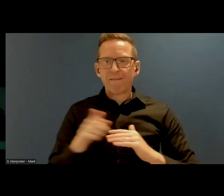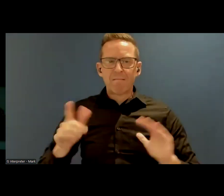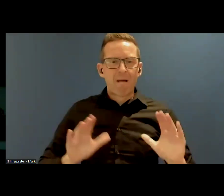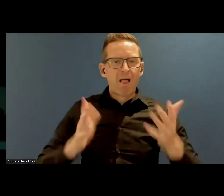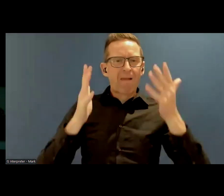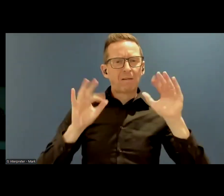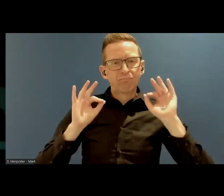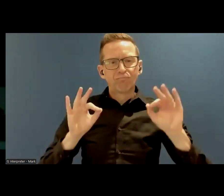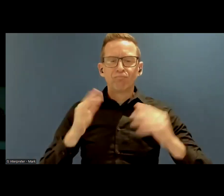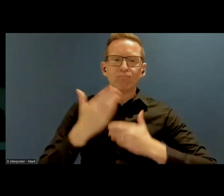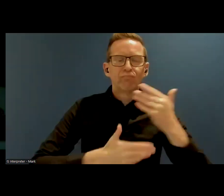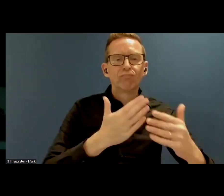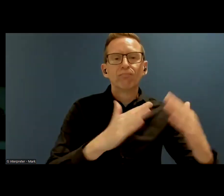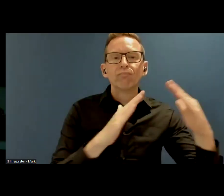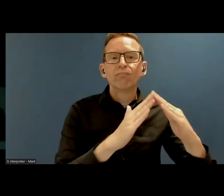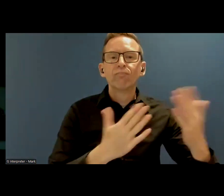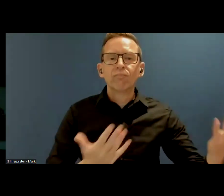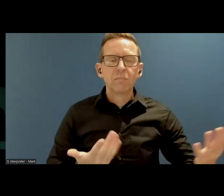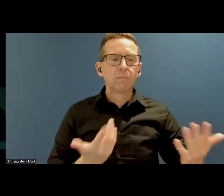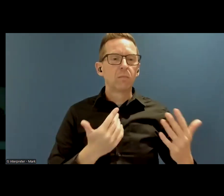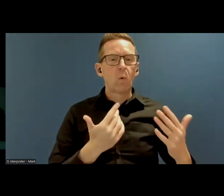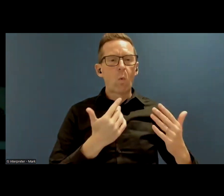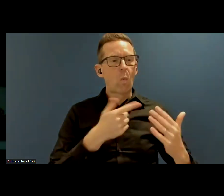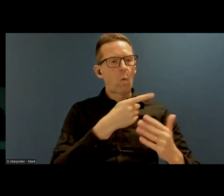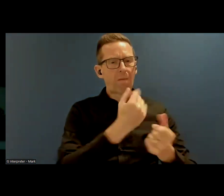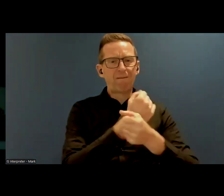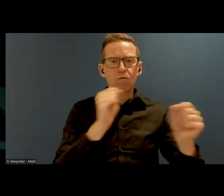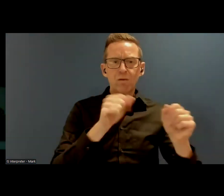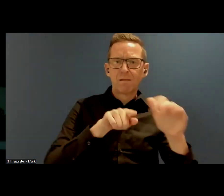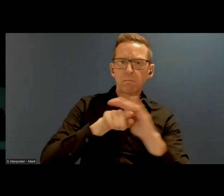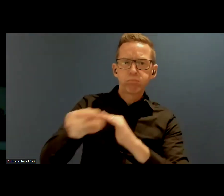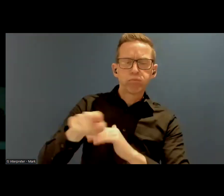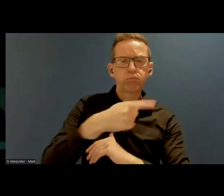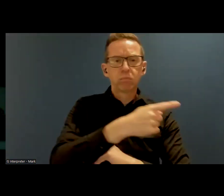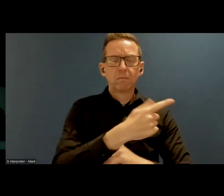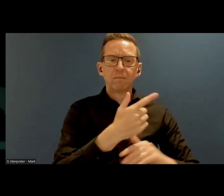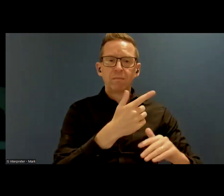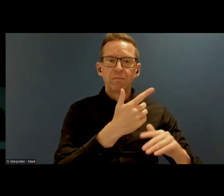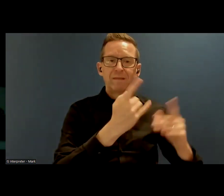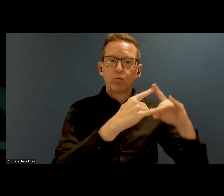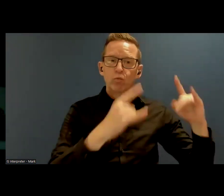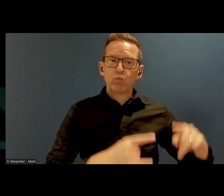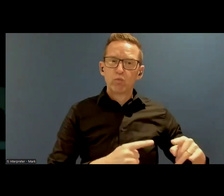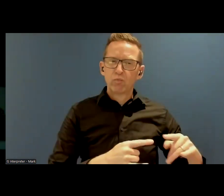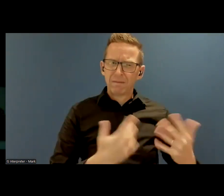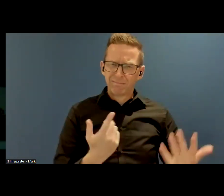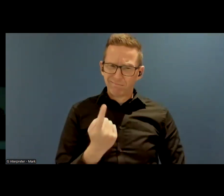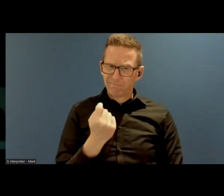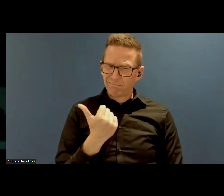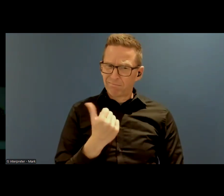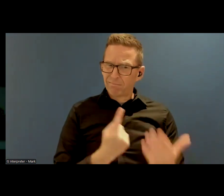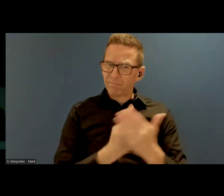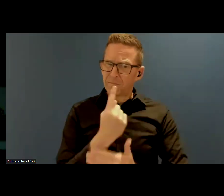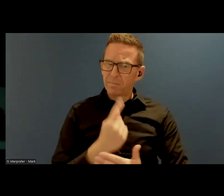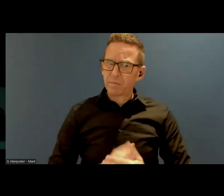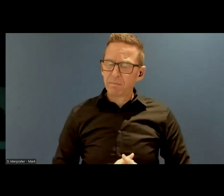even started in many places. And what I'm describing is what is happening